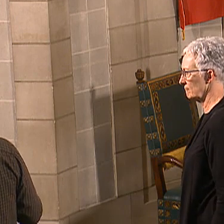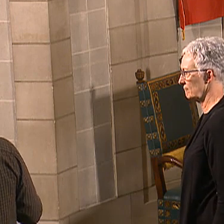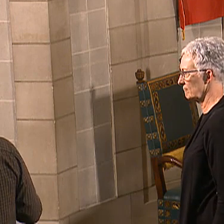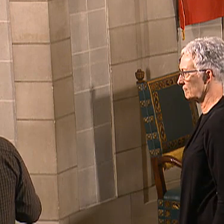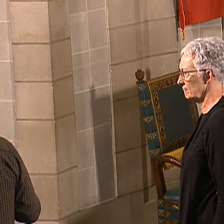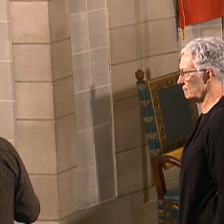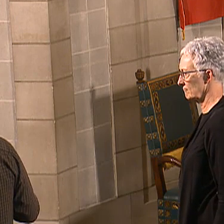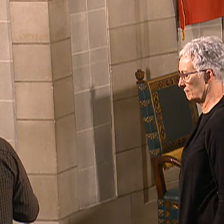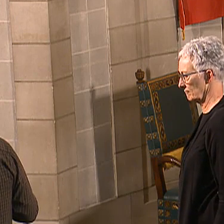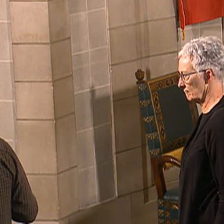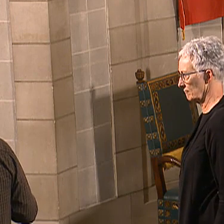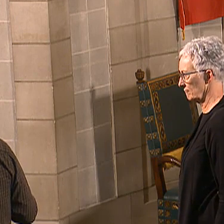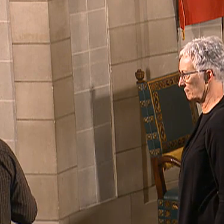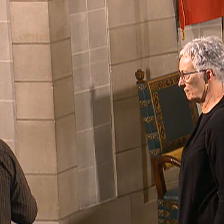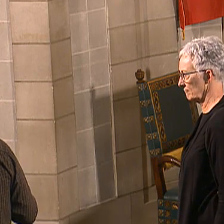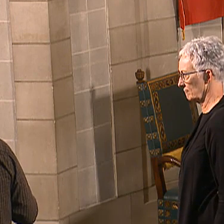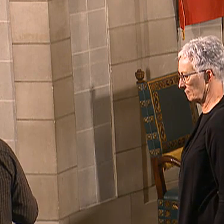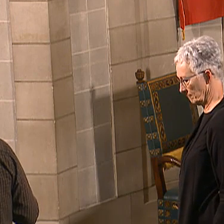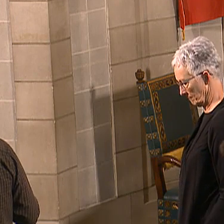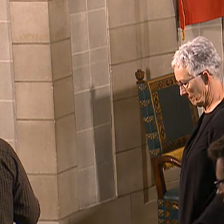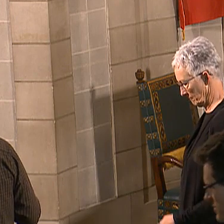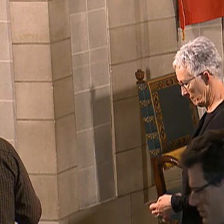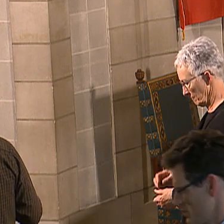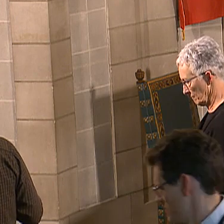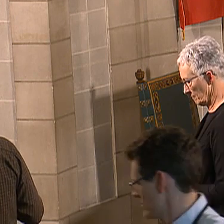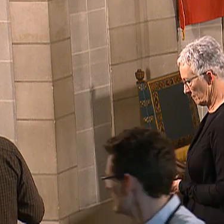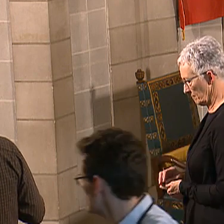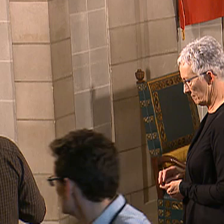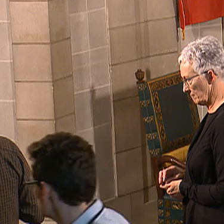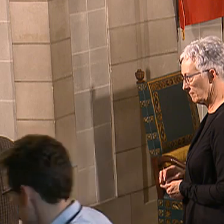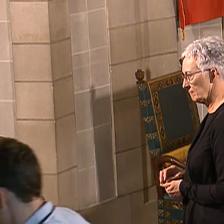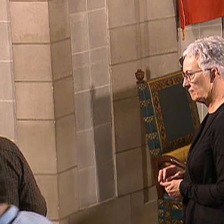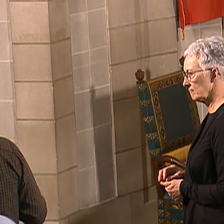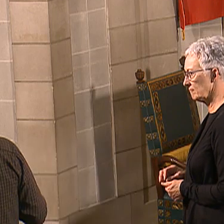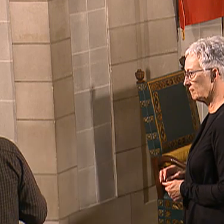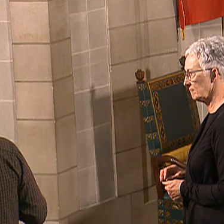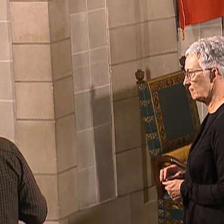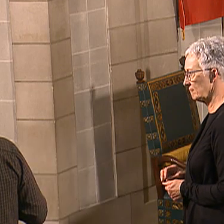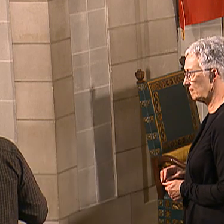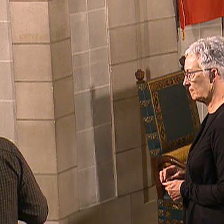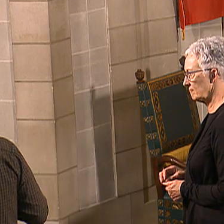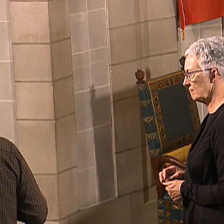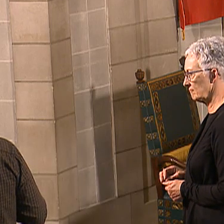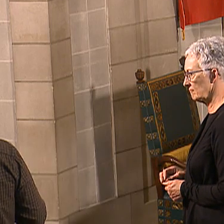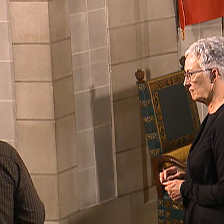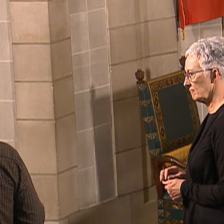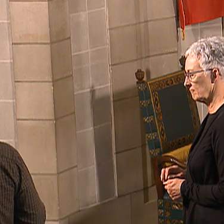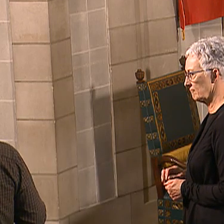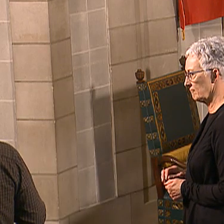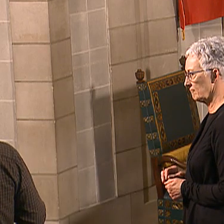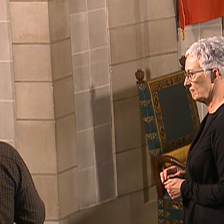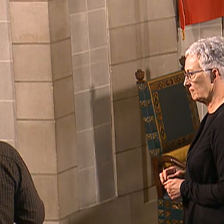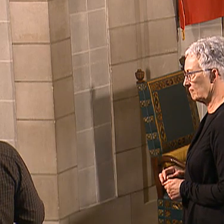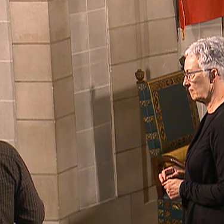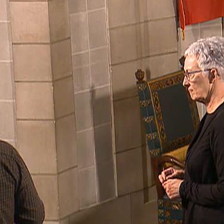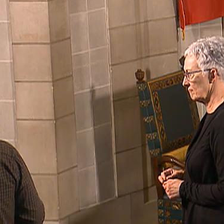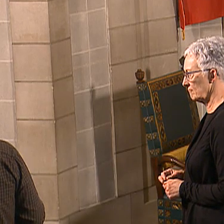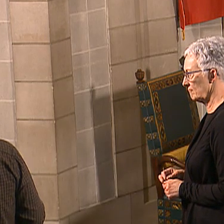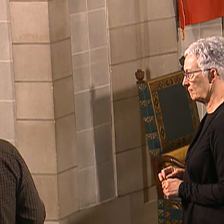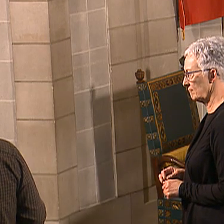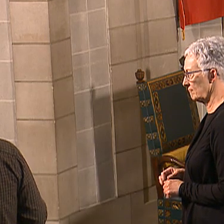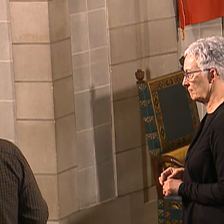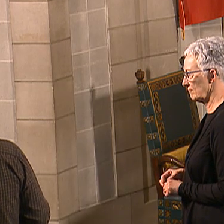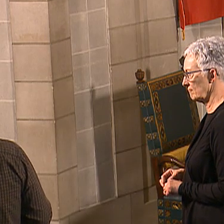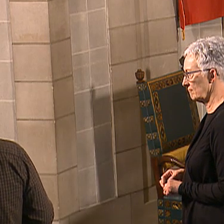Hundreds, to be honest, to start. I mean, it's just they're starting to get the crushing process in place, and then from there, whatever they need to provide. So you might get more We'll than have more that. than